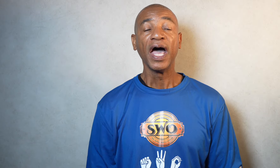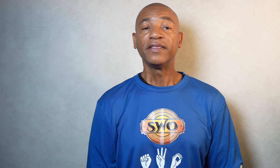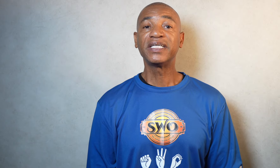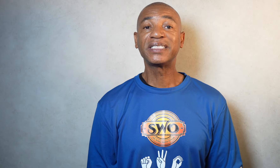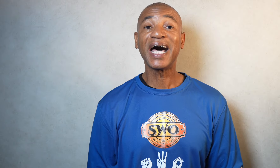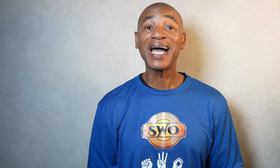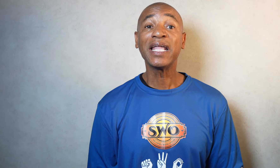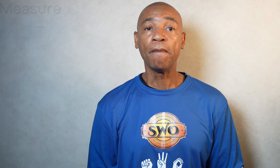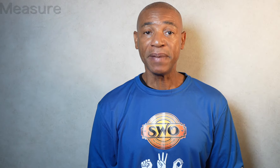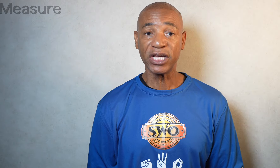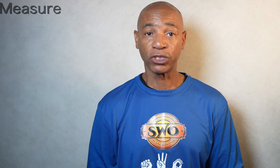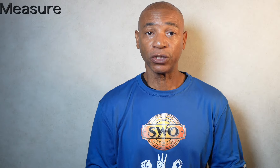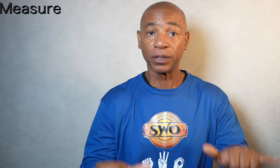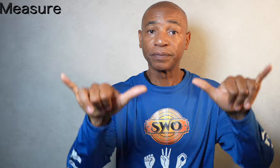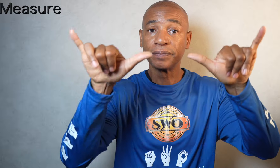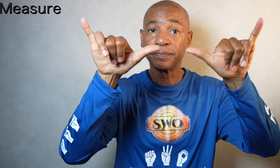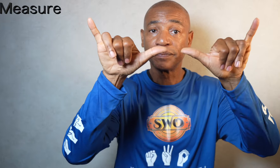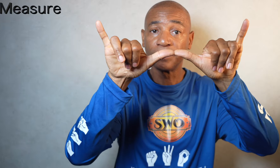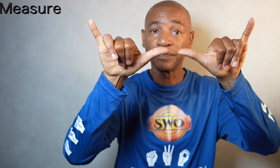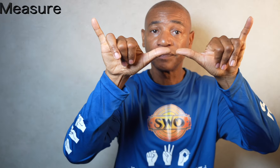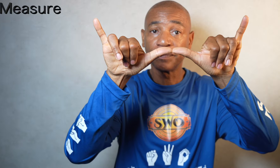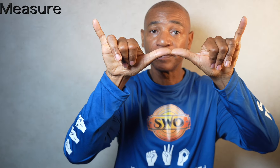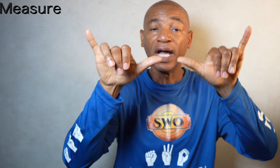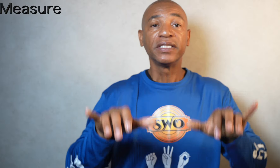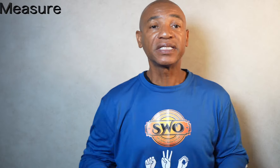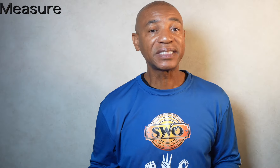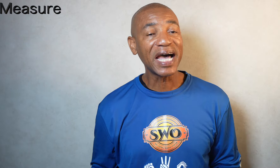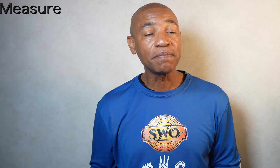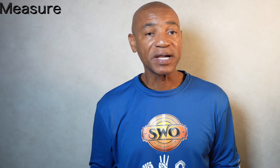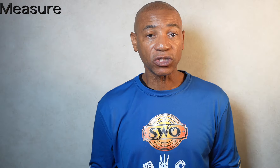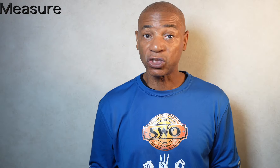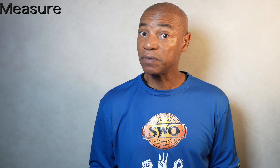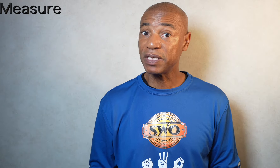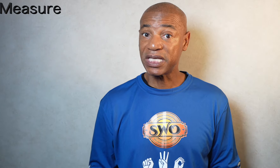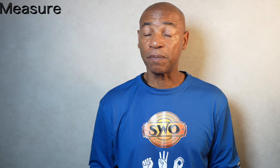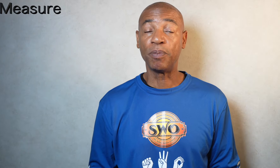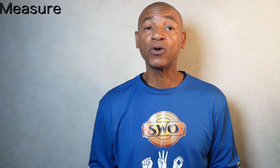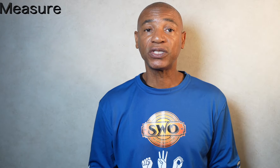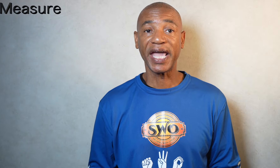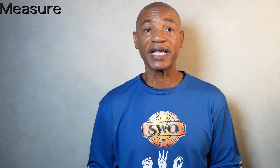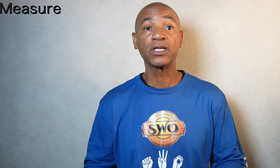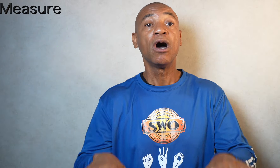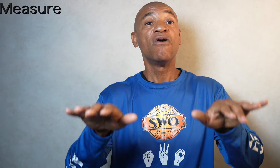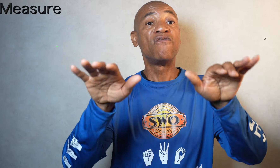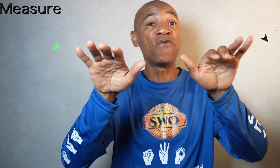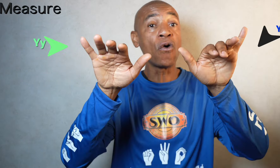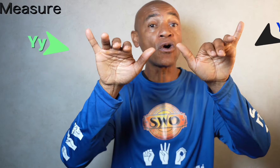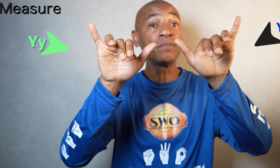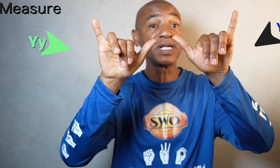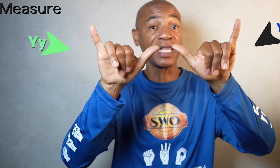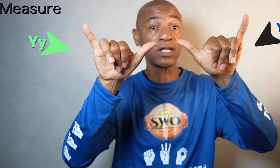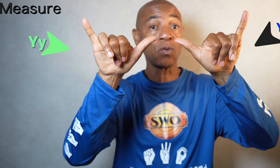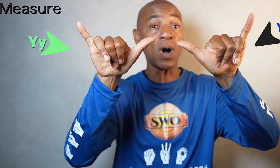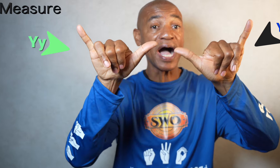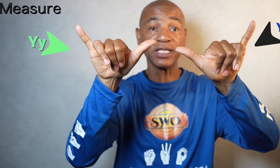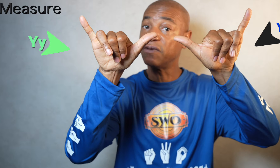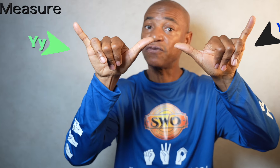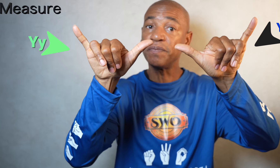The sign measure. To sign measure, simply take both hands, form the letter Y's, and from